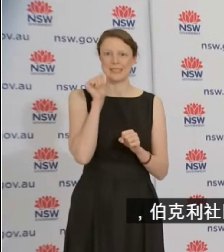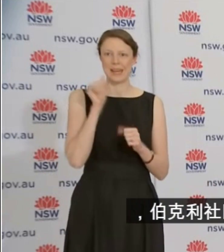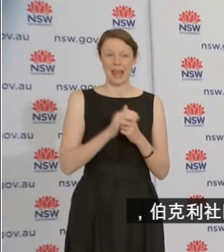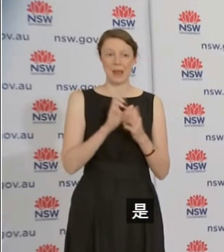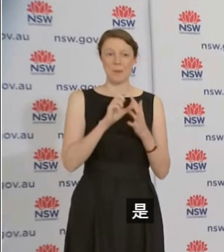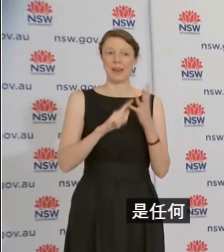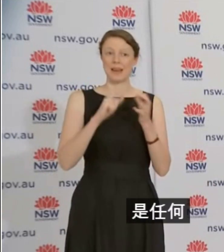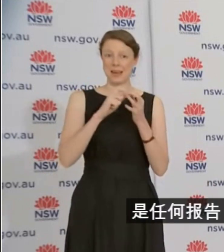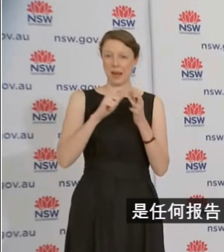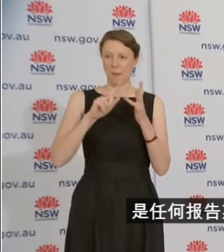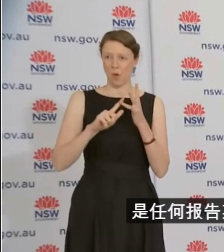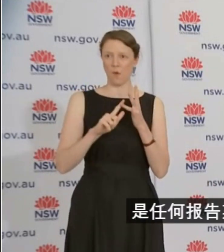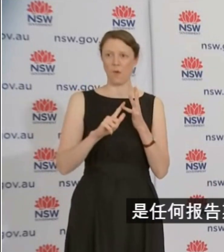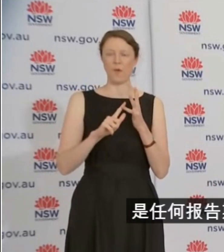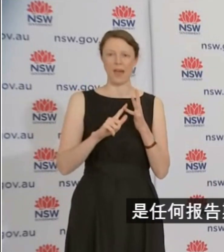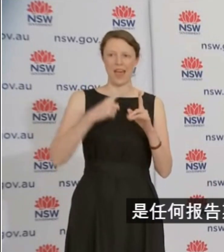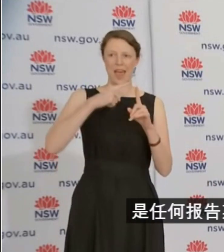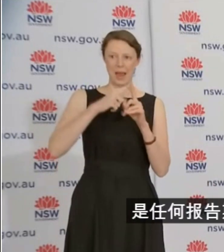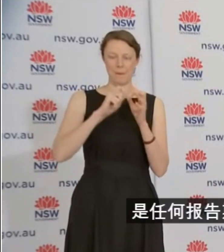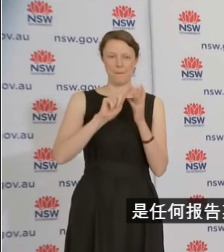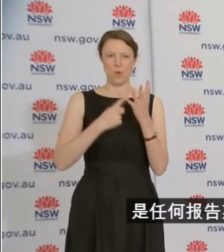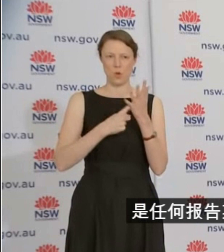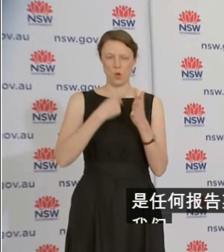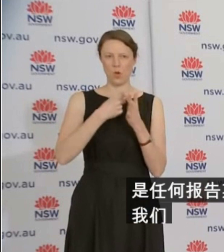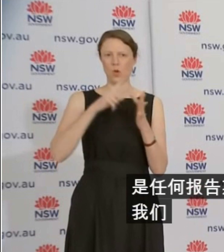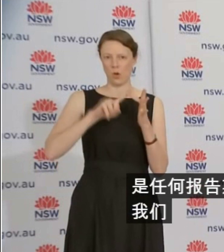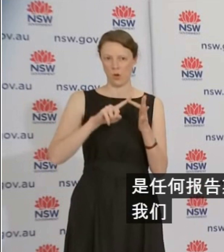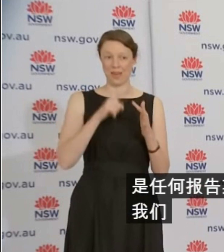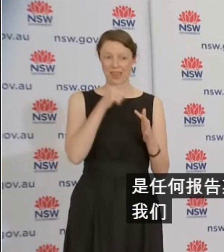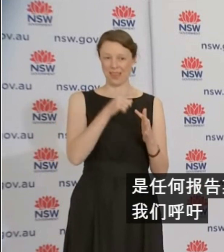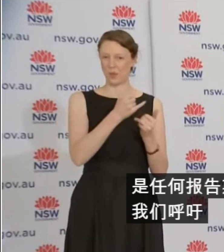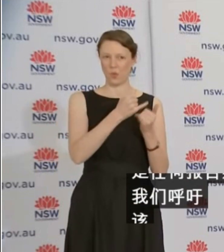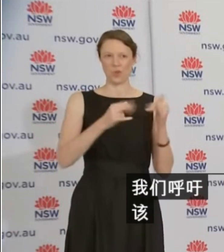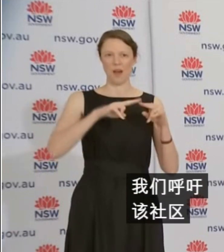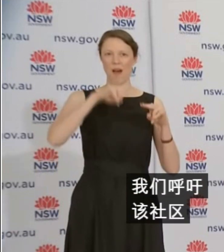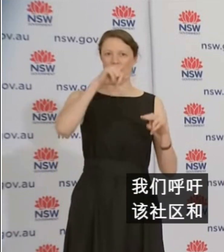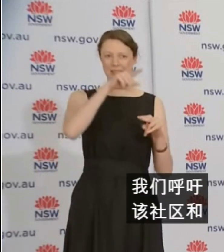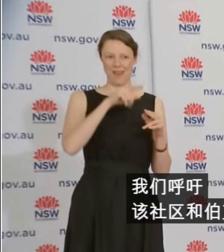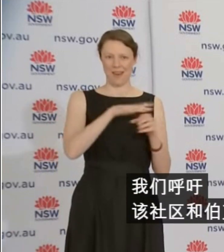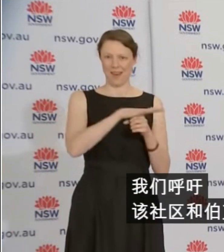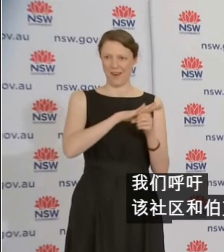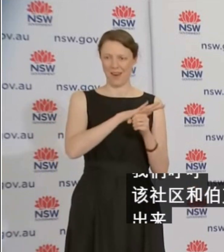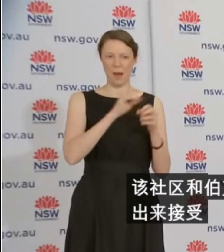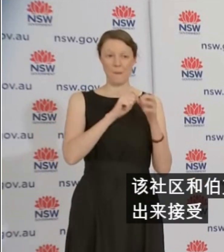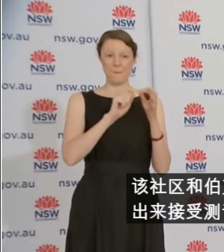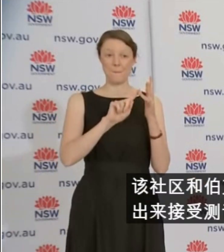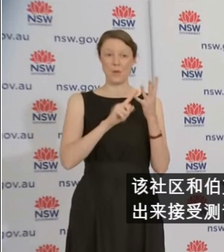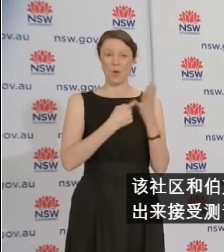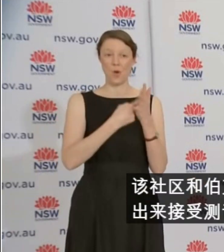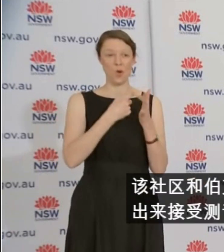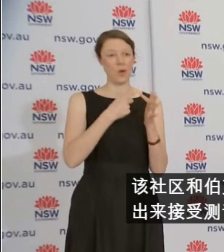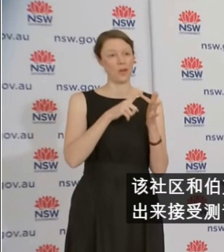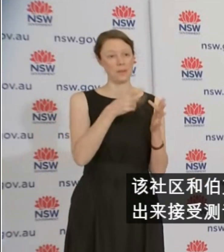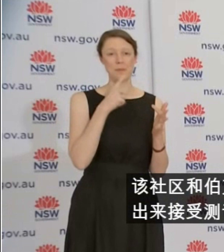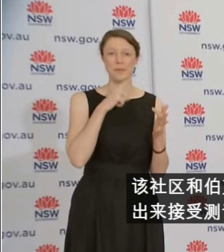of Bourke, this is the highest rate in any reporting period, and we are calling out for that community and the community of Bourke to come out and get